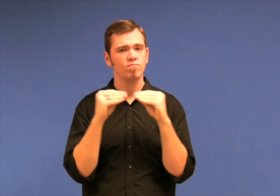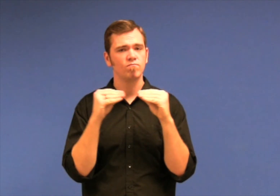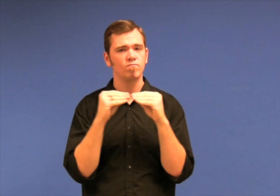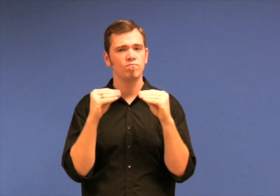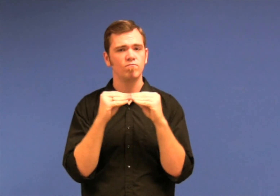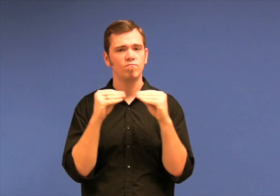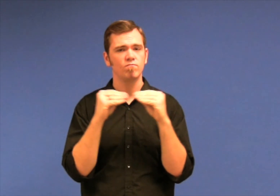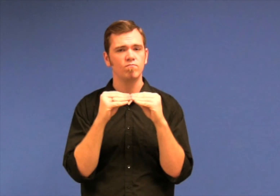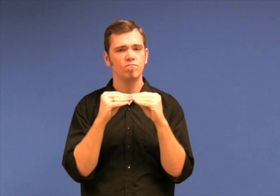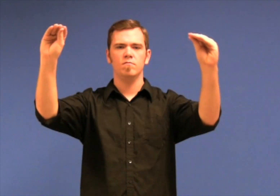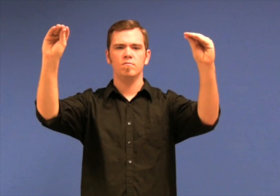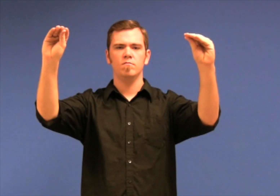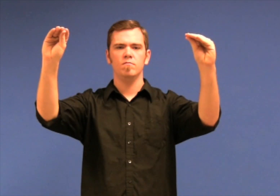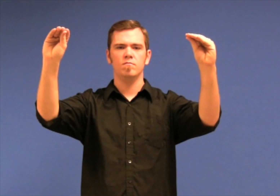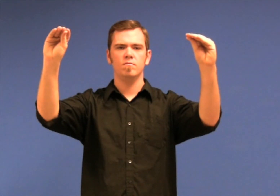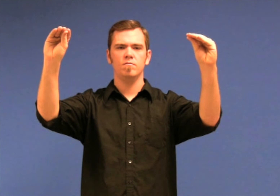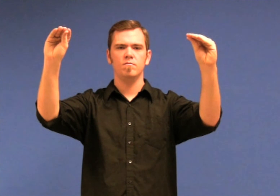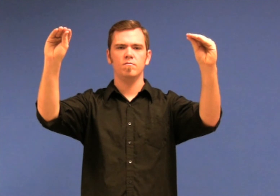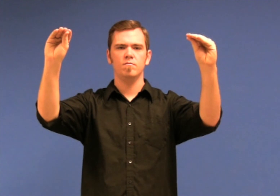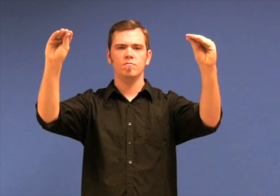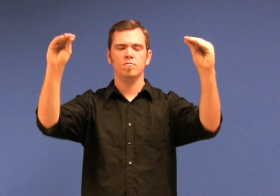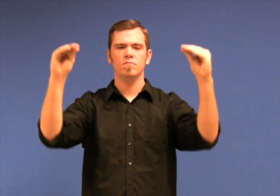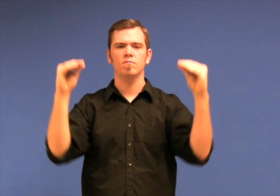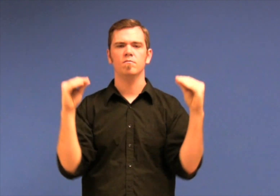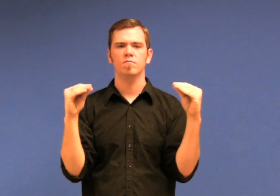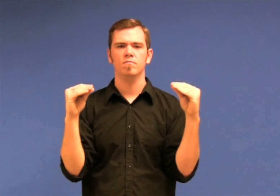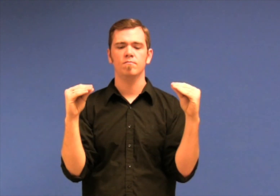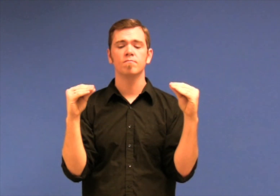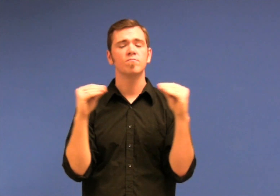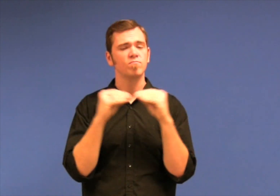more. Kids get this really quickly. So, more.